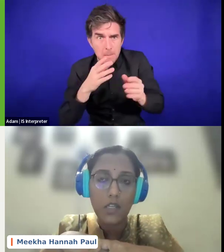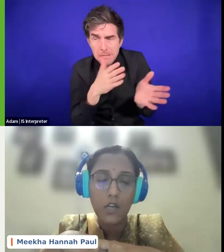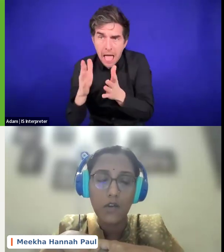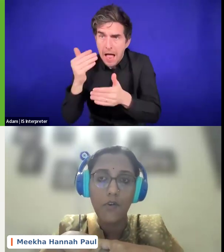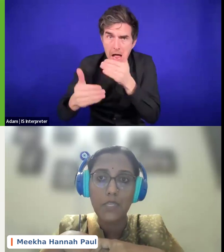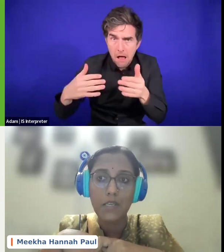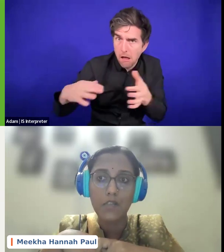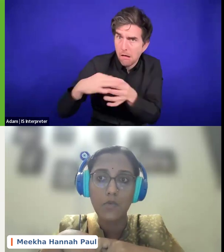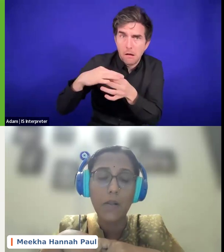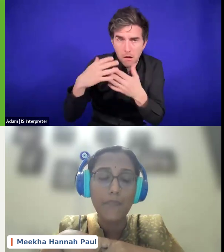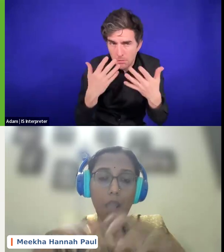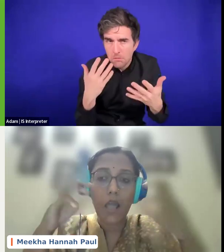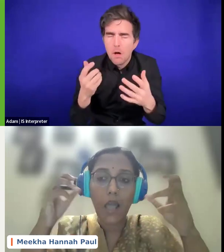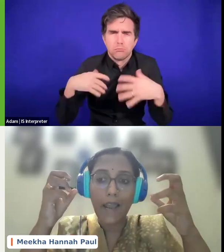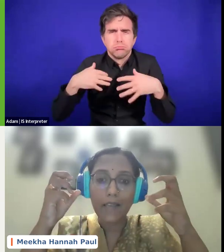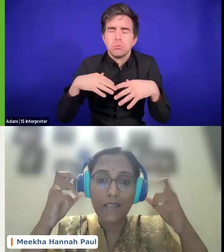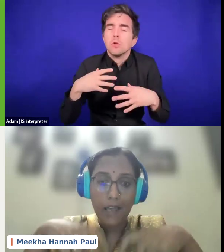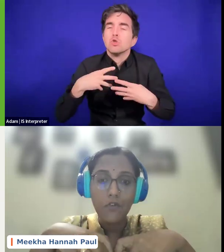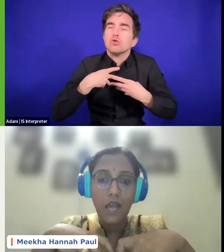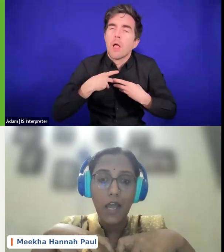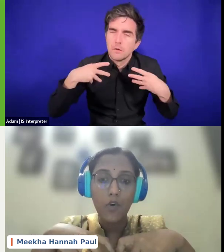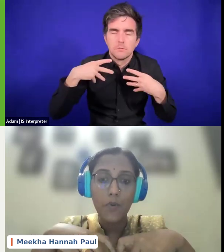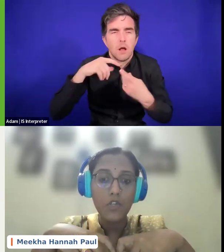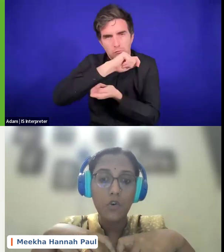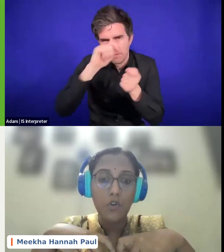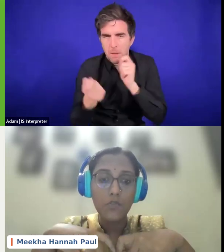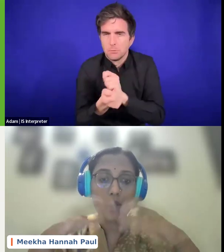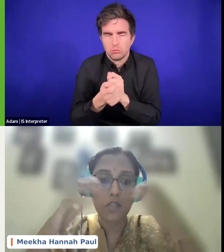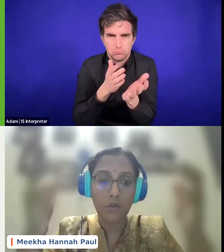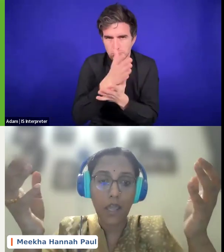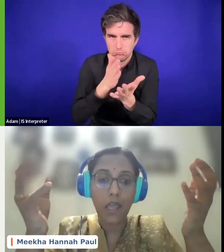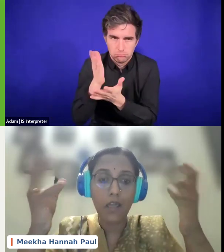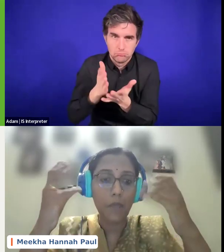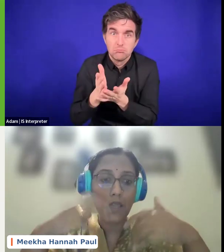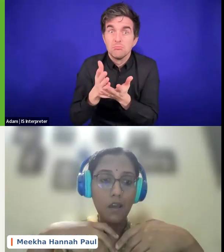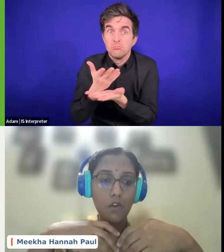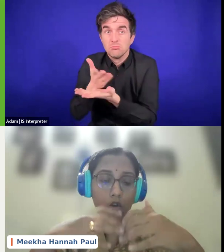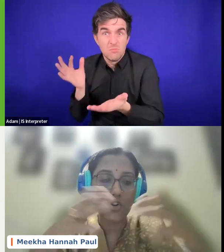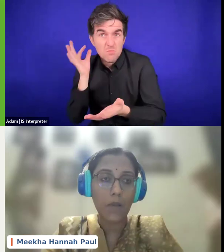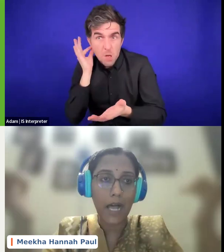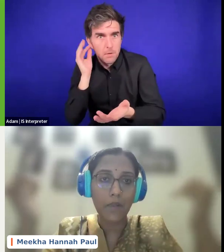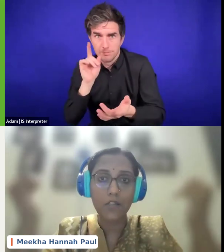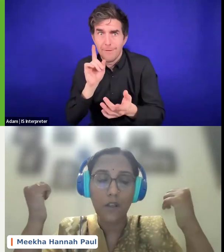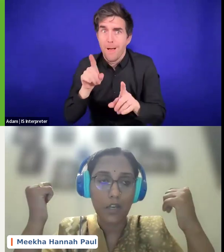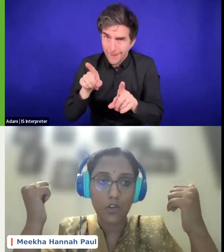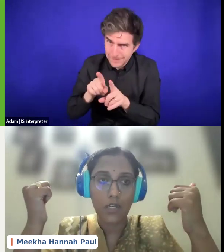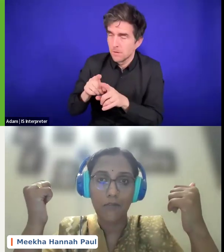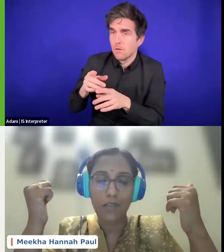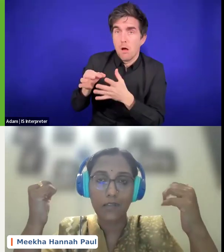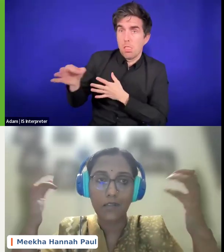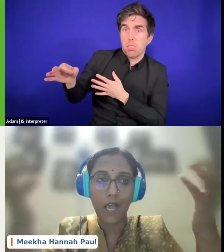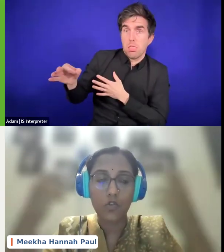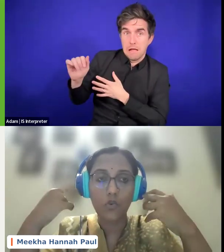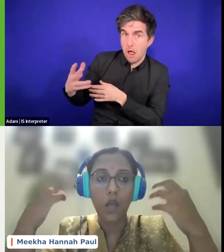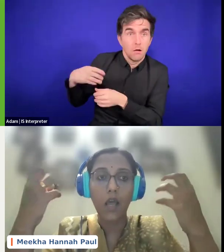have a toolkit on our website as well. And I think that was an eye-opener to also see, okay, maybe, you know, your tribal hamlets really do not